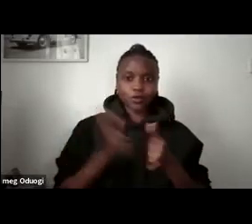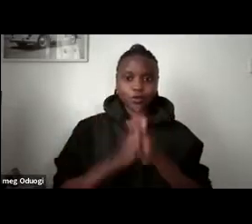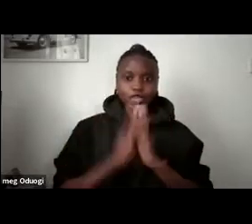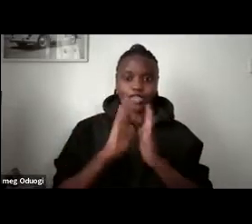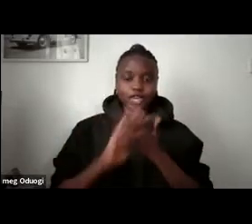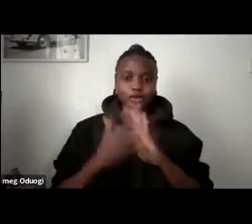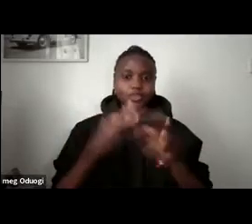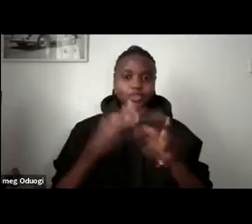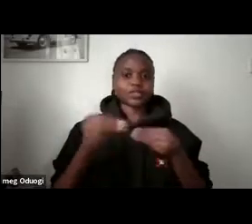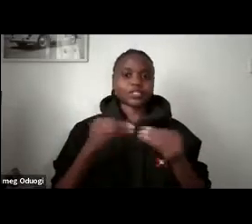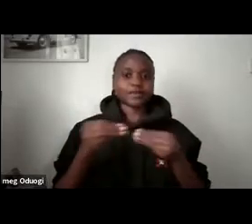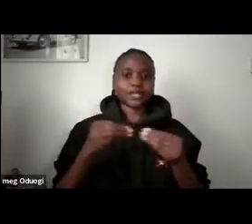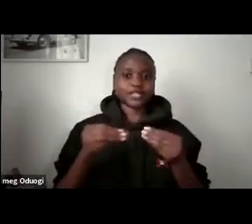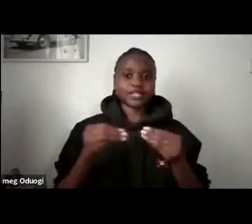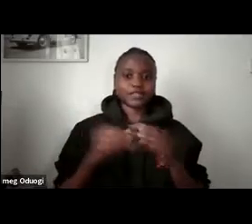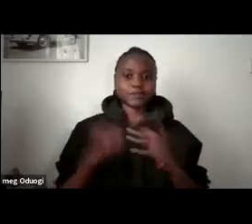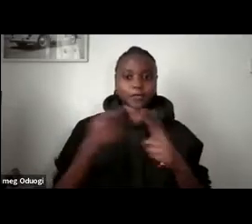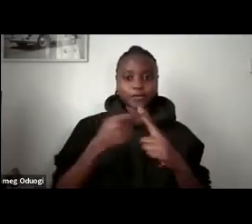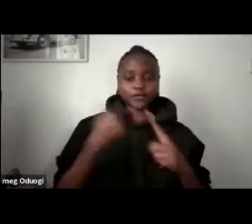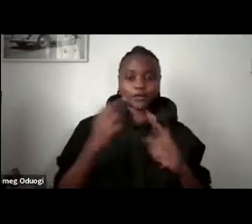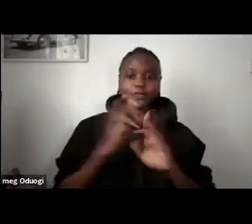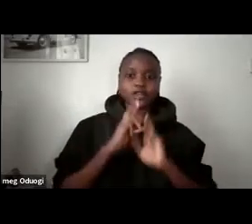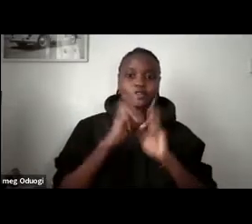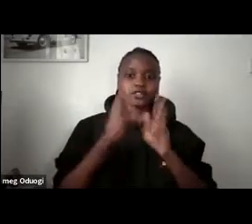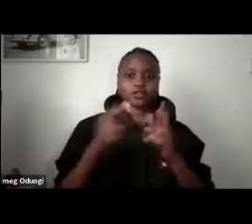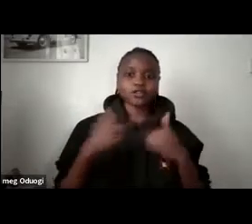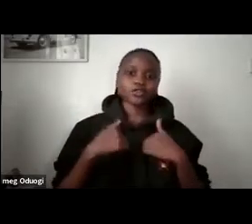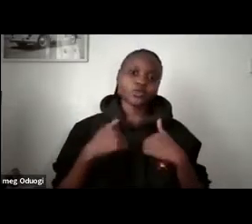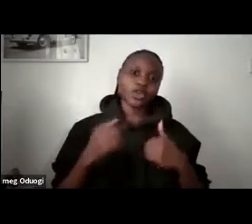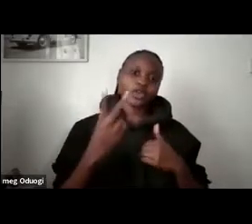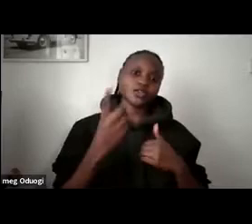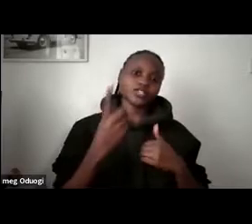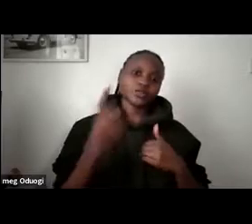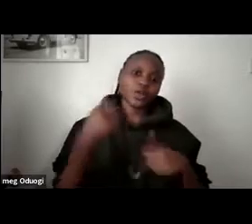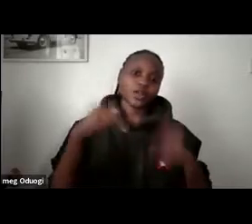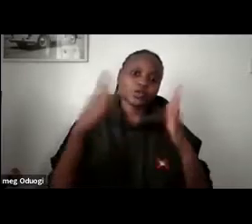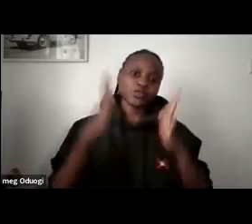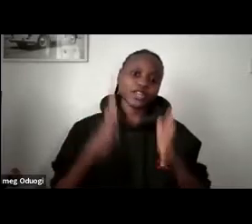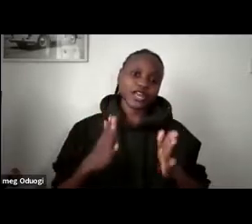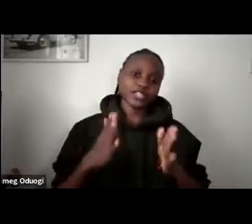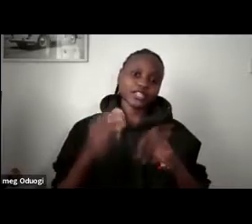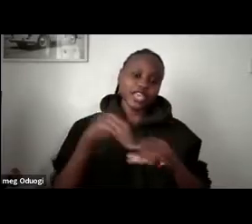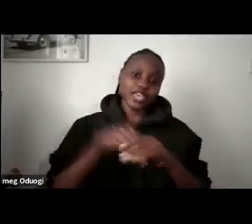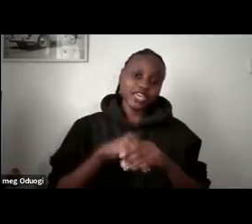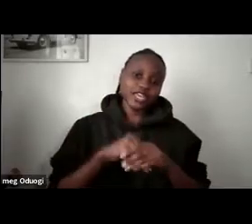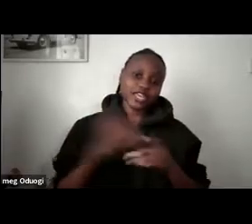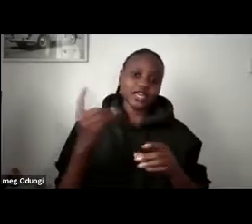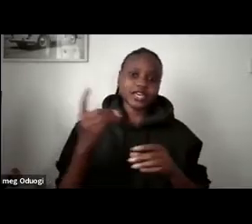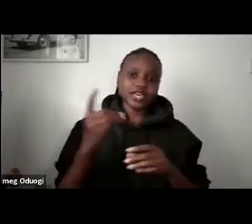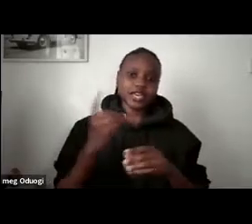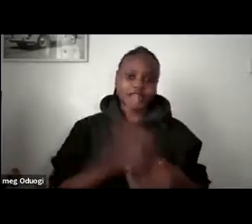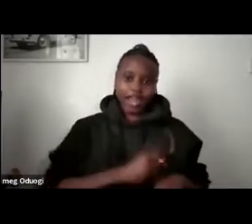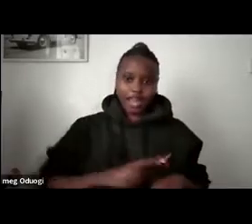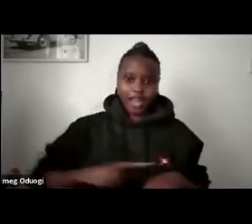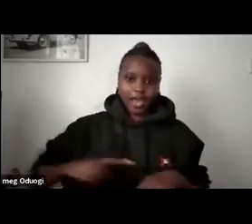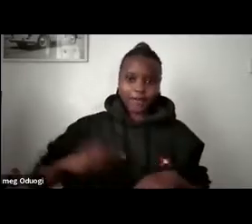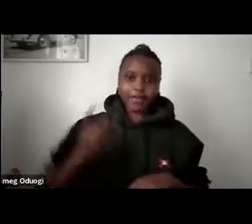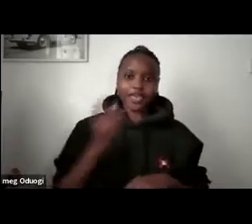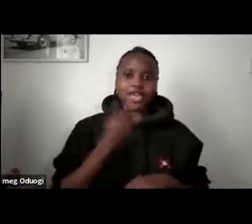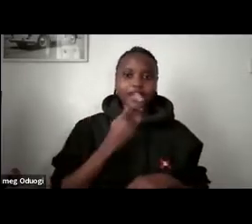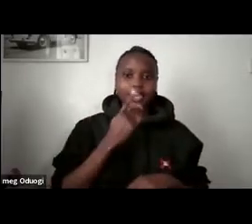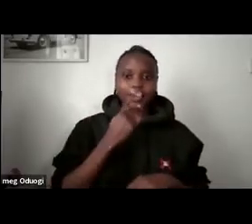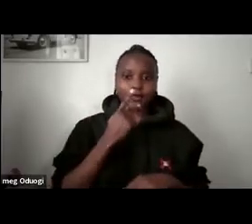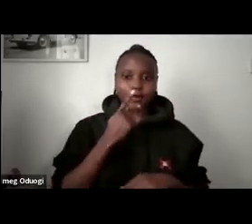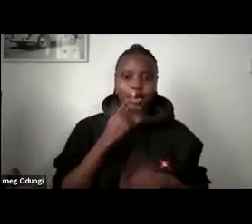the from the results, we had 21 winners in Dadaab and in Kakuma, and we had 15 finalists who